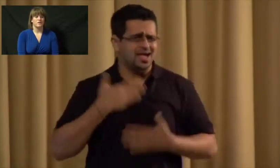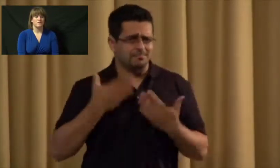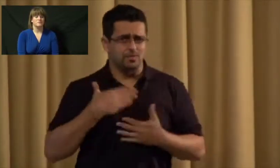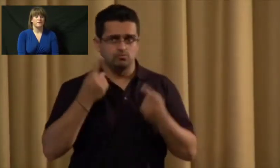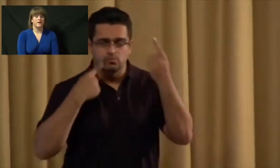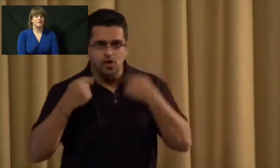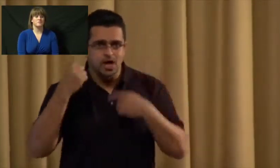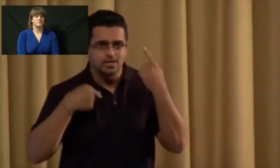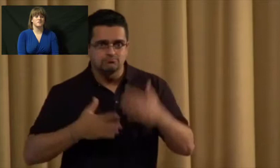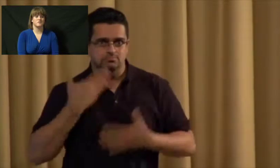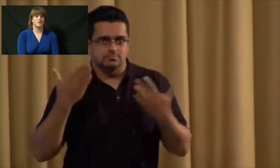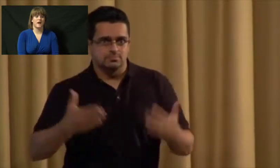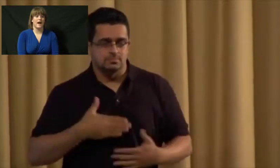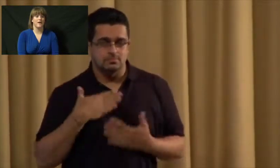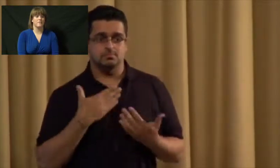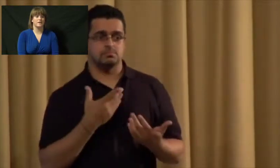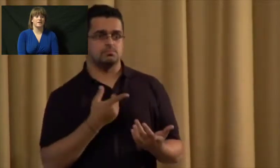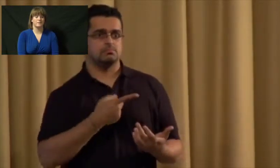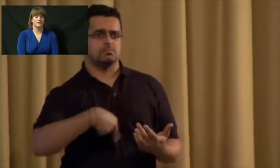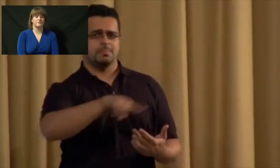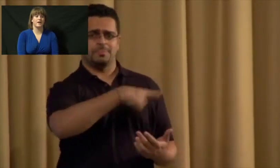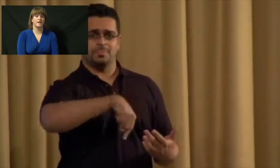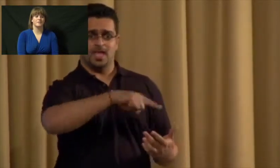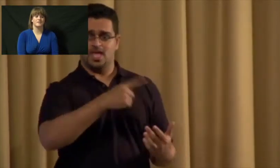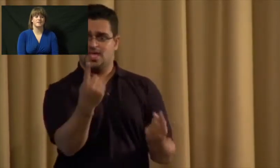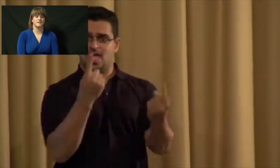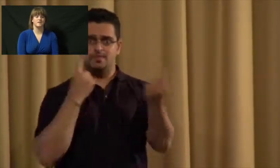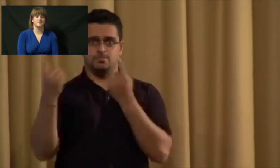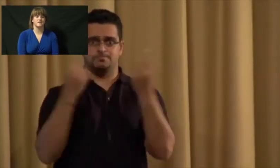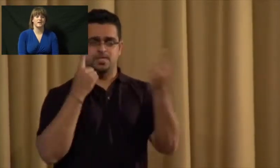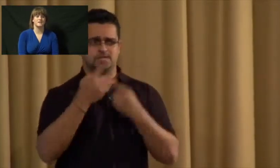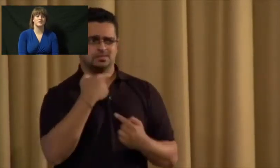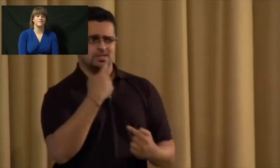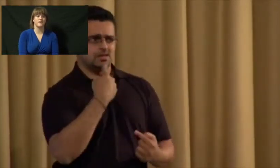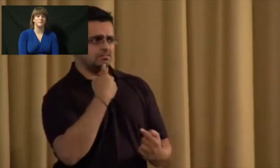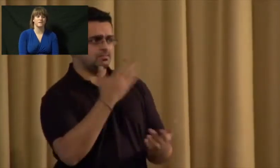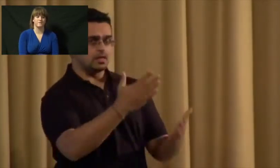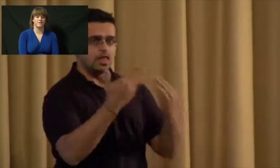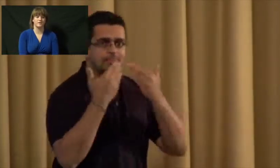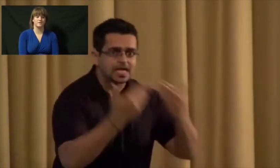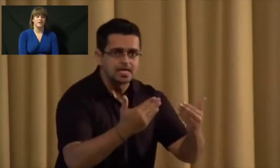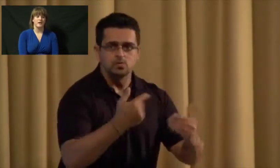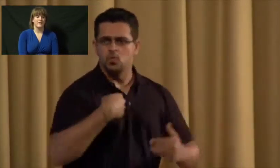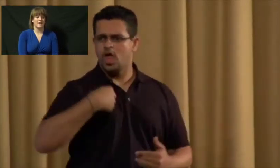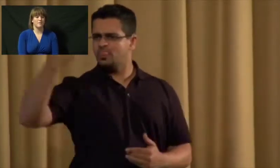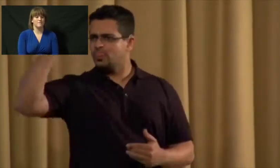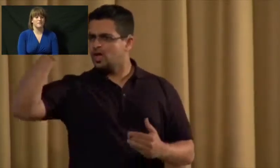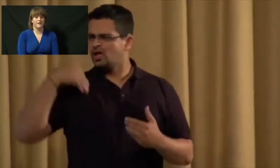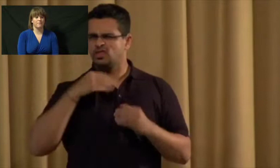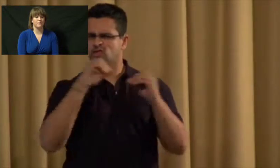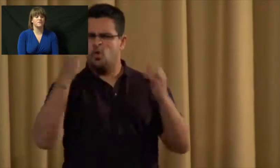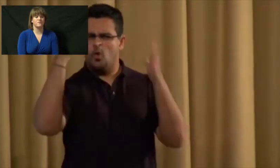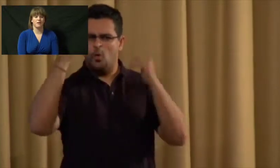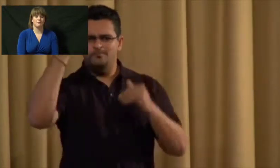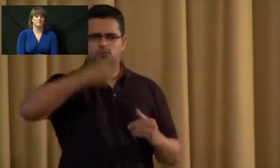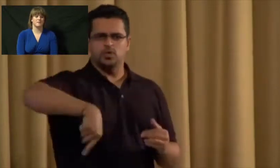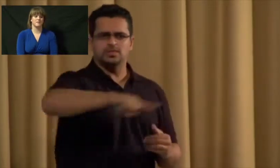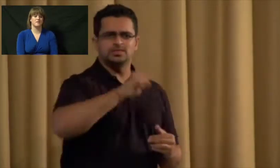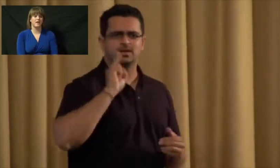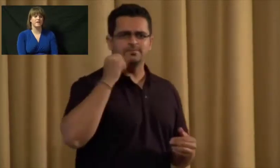These parents were happy and they were crying because they saw these kids developing from this. They came up to me, and a bunch of them came up to me and said, "Thank